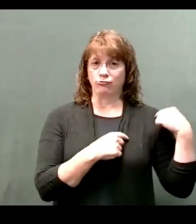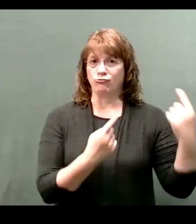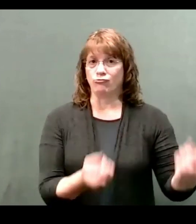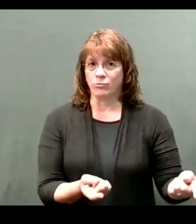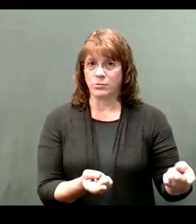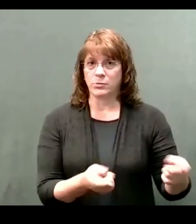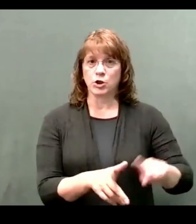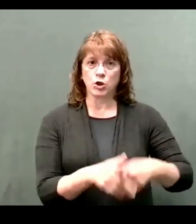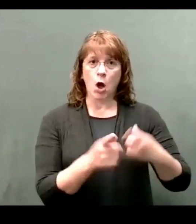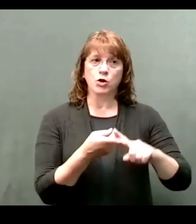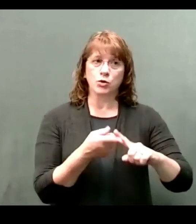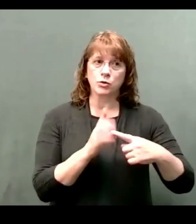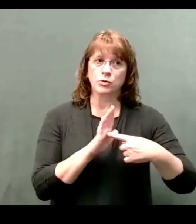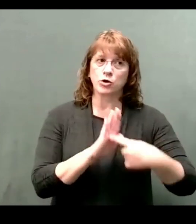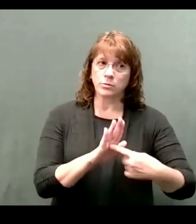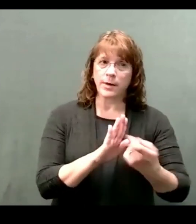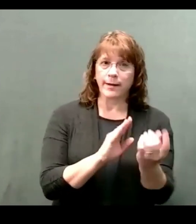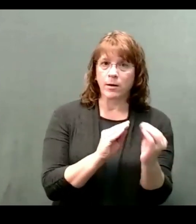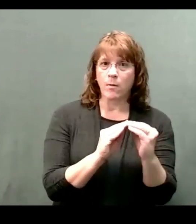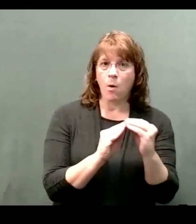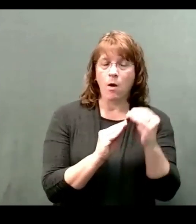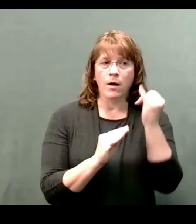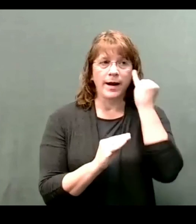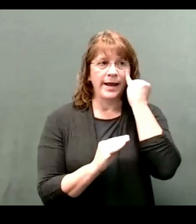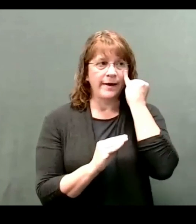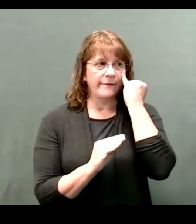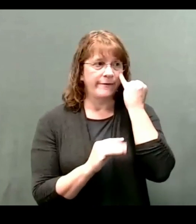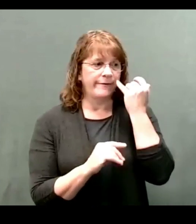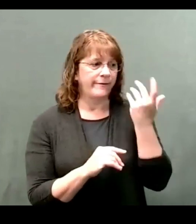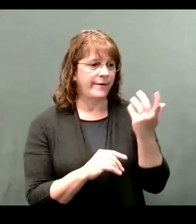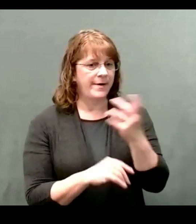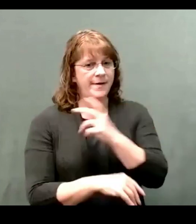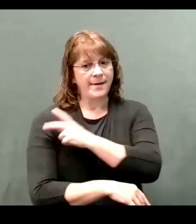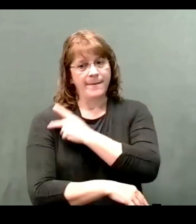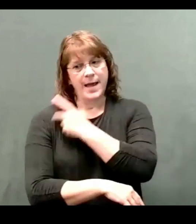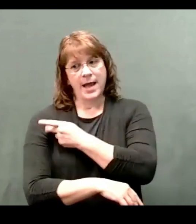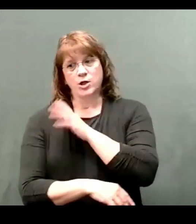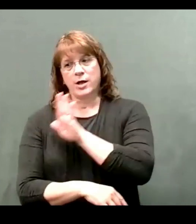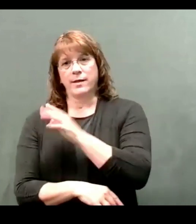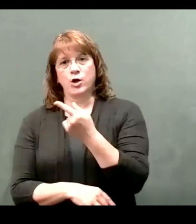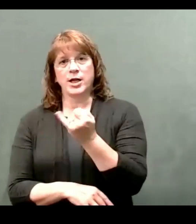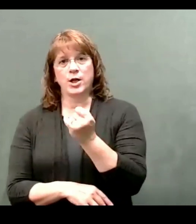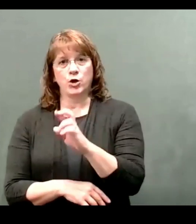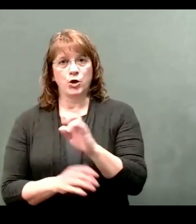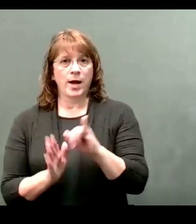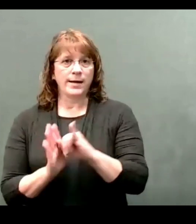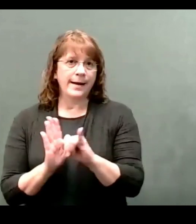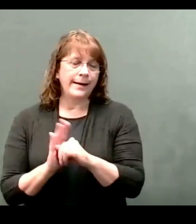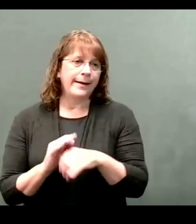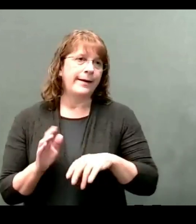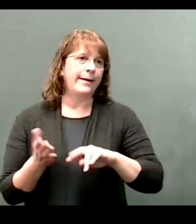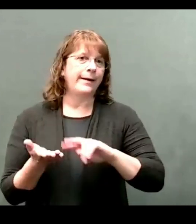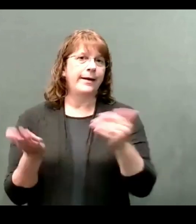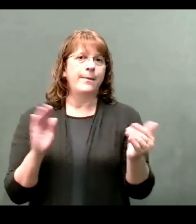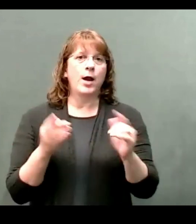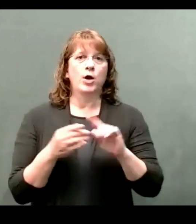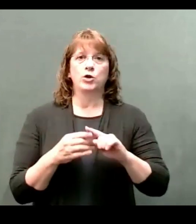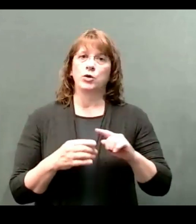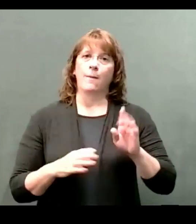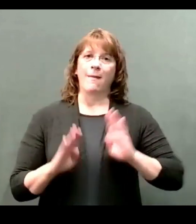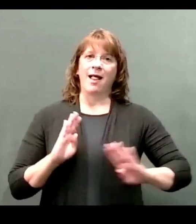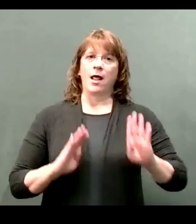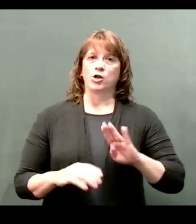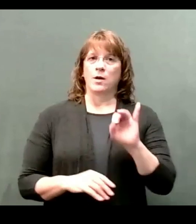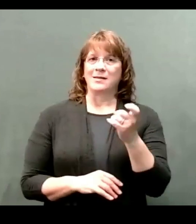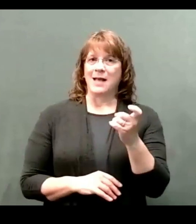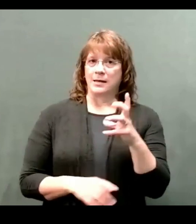years to start to reflect a little bit more, whether it's, the patient's gender identity versus like the biological sex